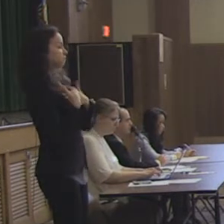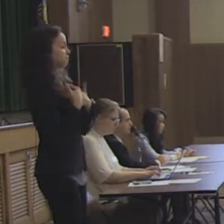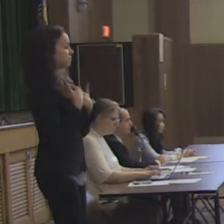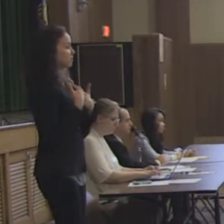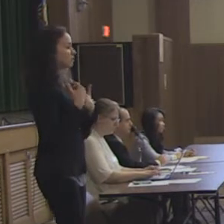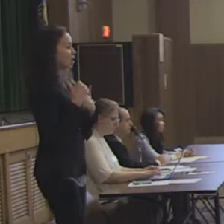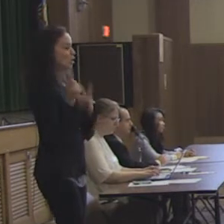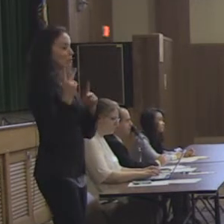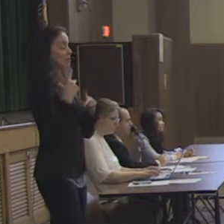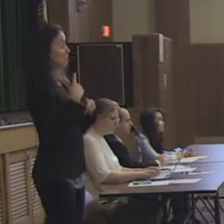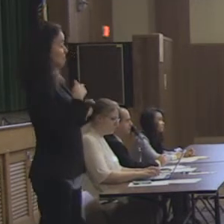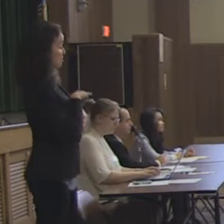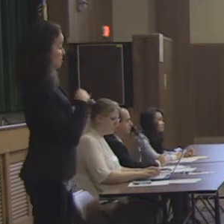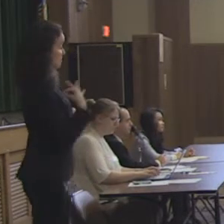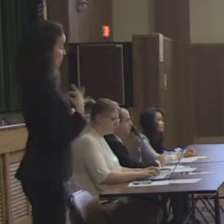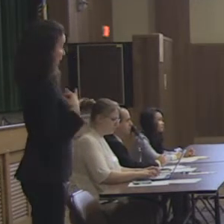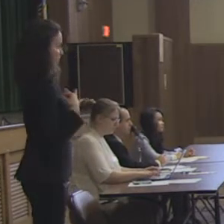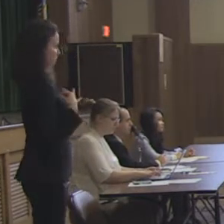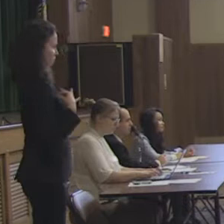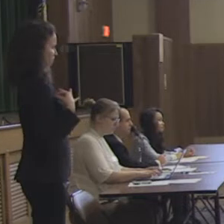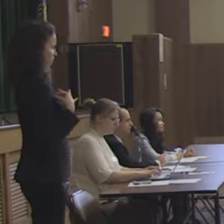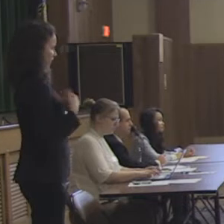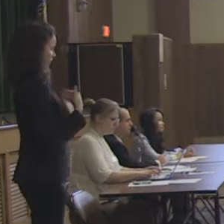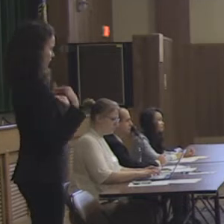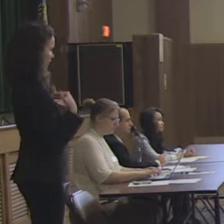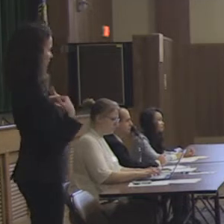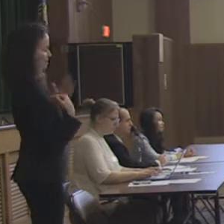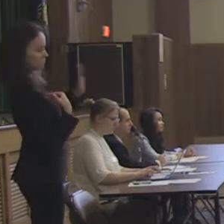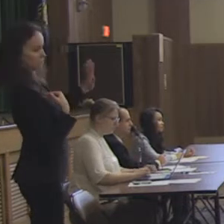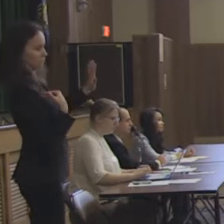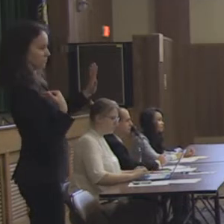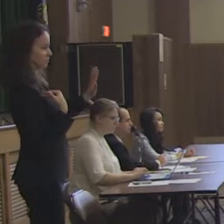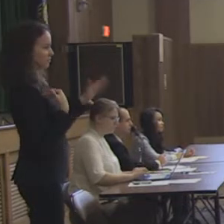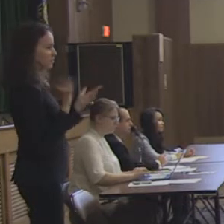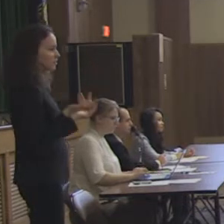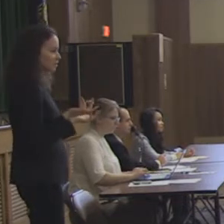staff at our facility. I'm concerned about,